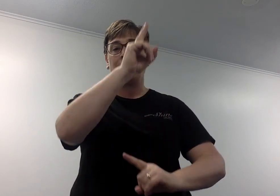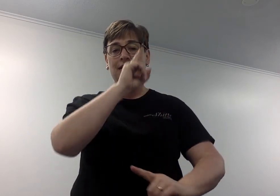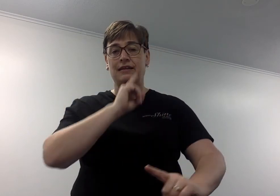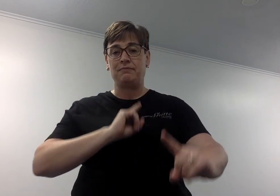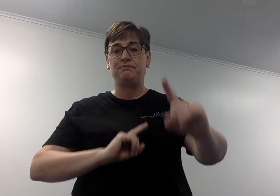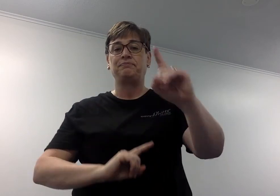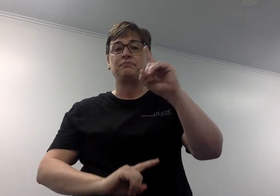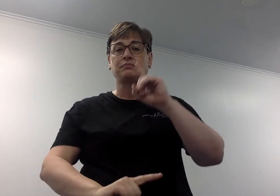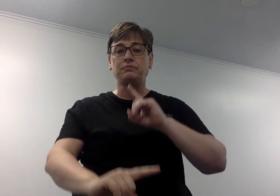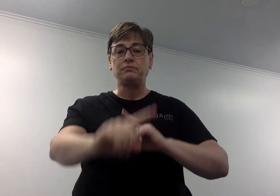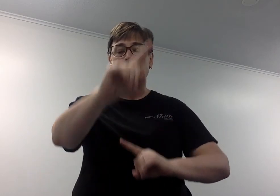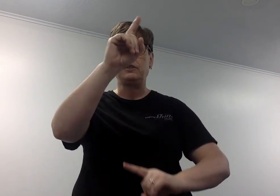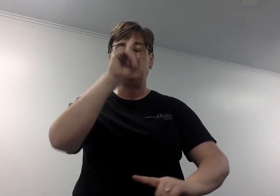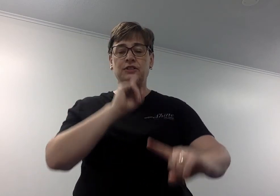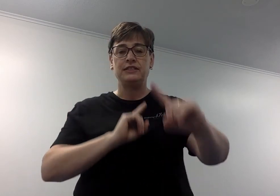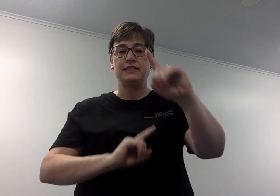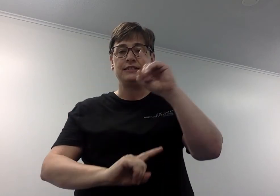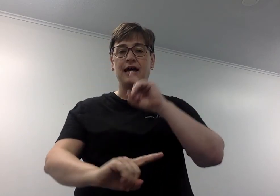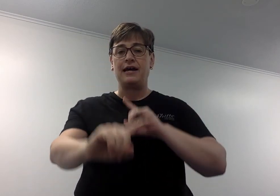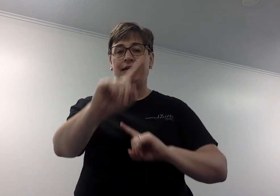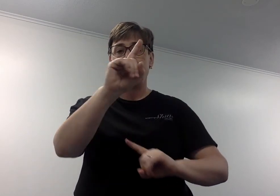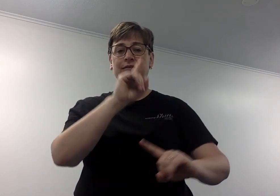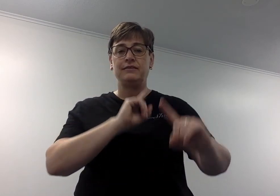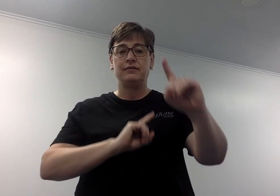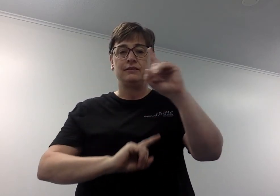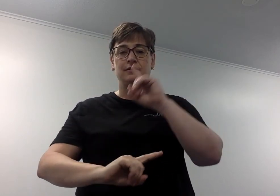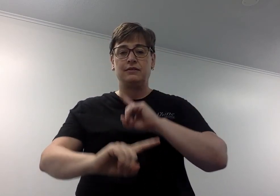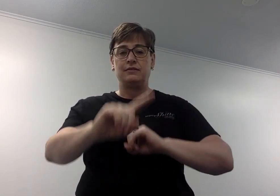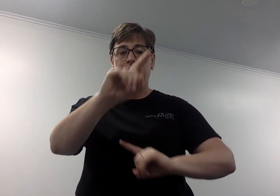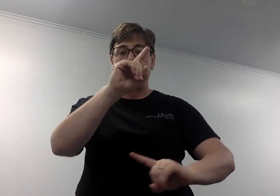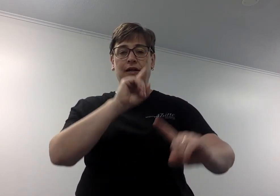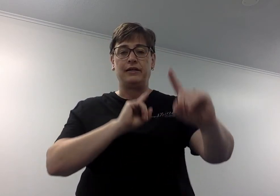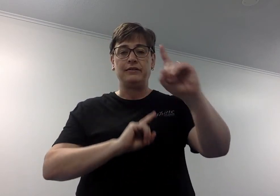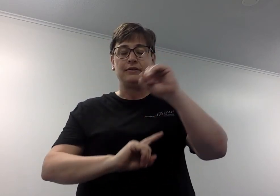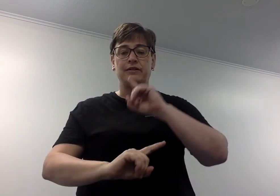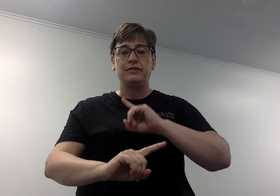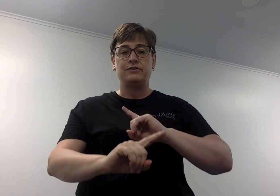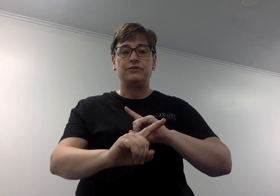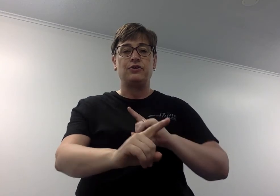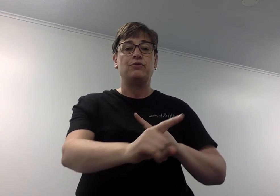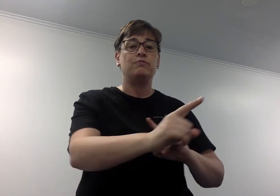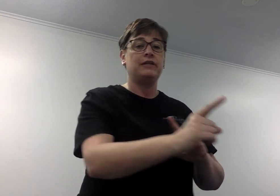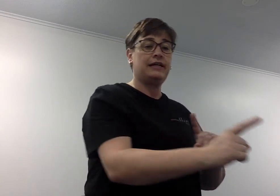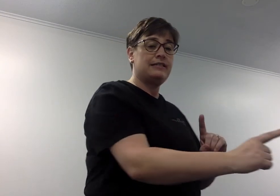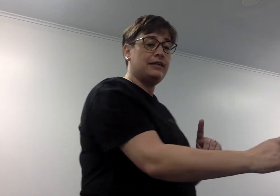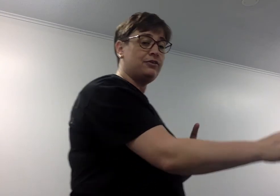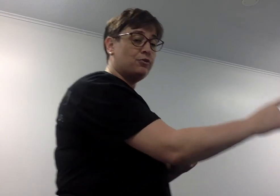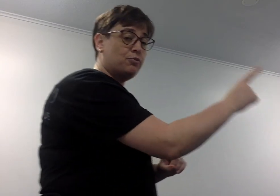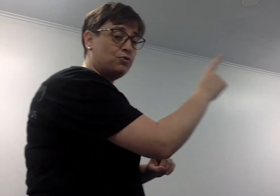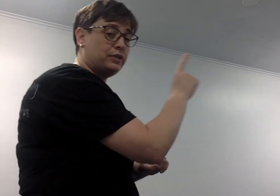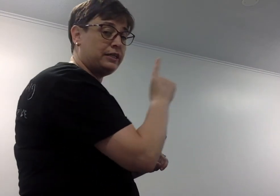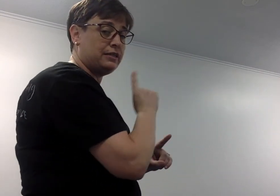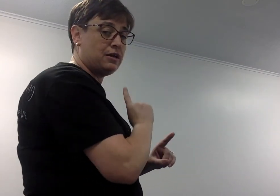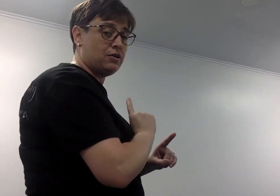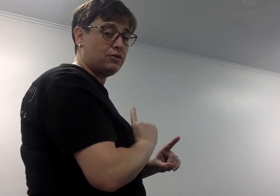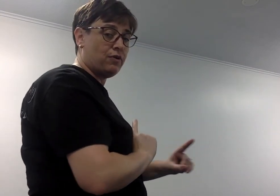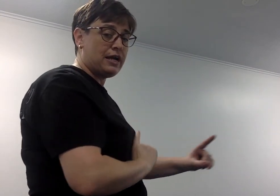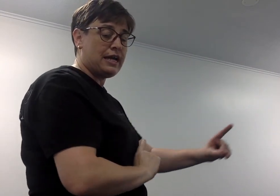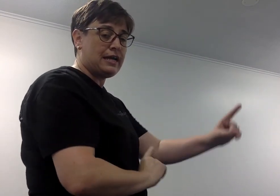them. So this is sign. Okay. So you're, like I said, you're pulling the right hand